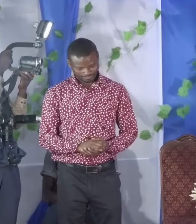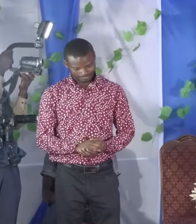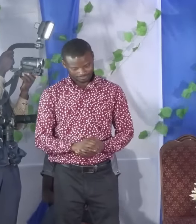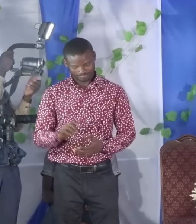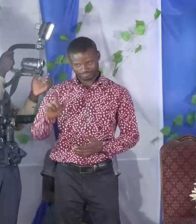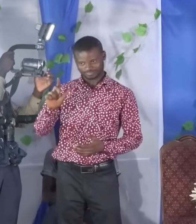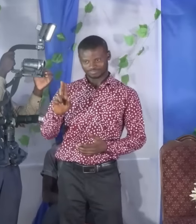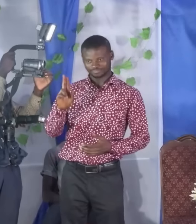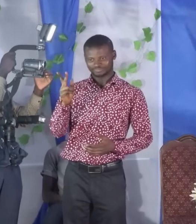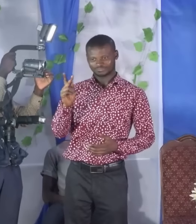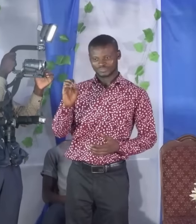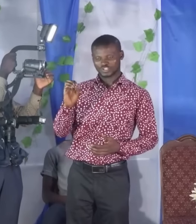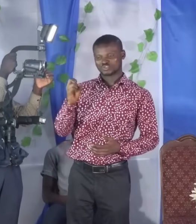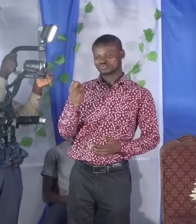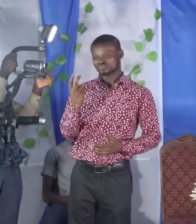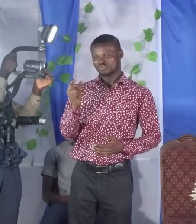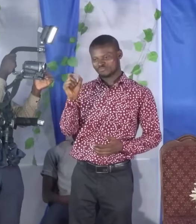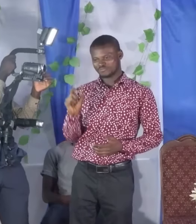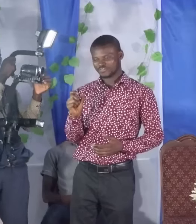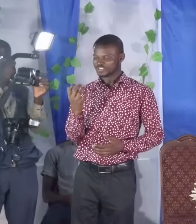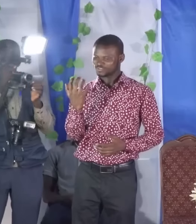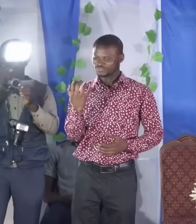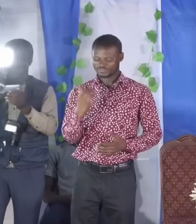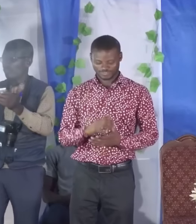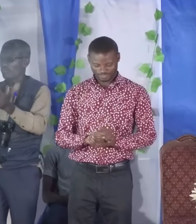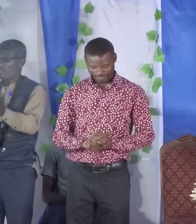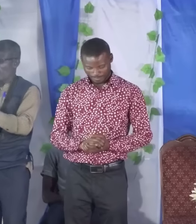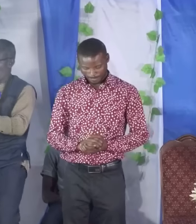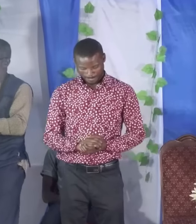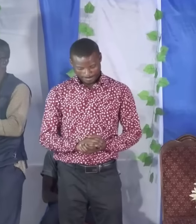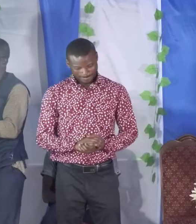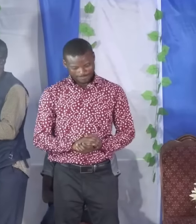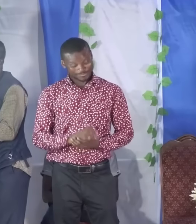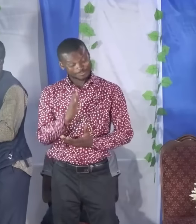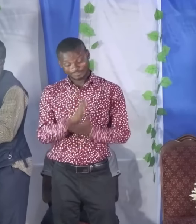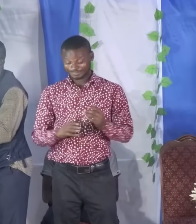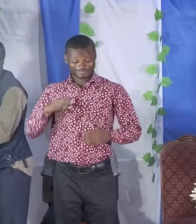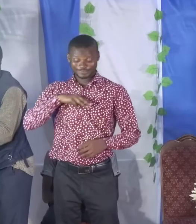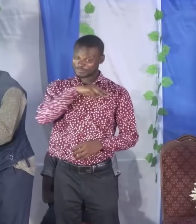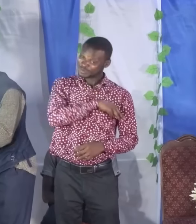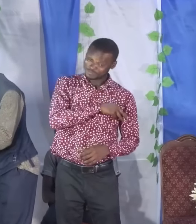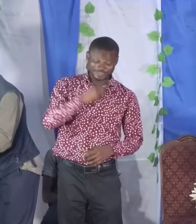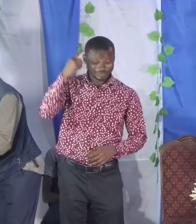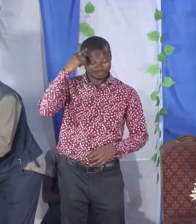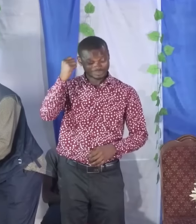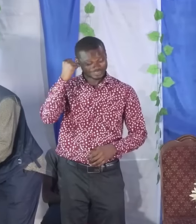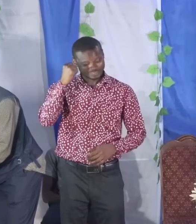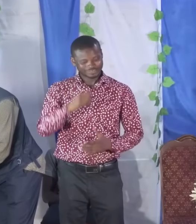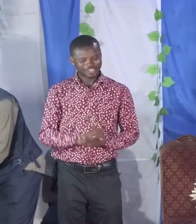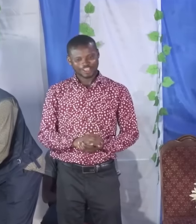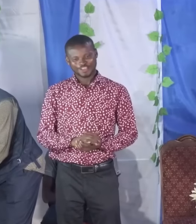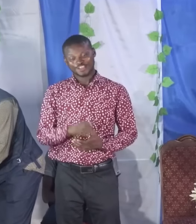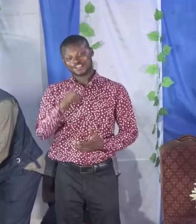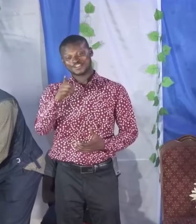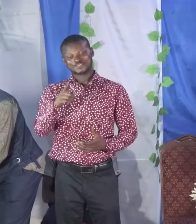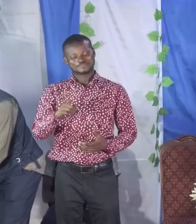at the party to me and Jemo Edunum. Utimo ten ten ten ten ten. You don't have to be a millionaire to be a giver. And yes, I just